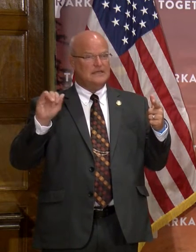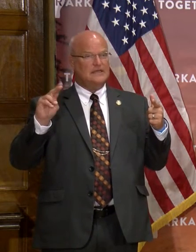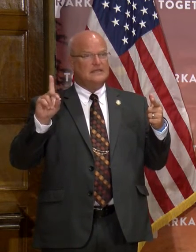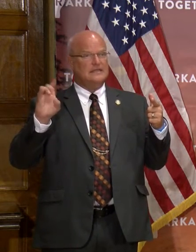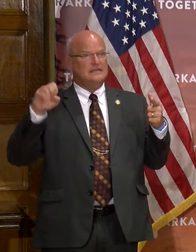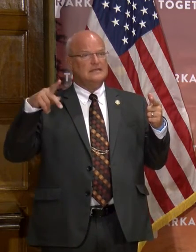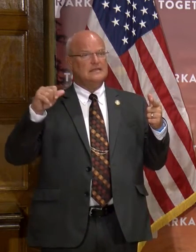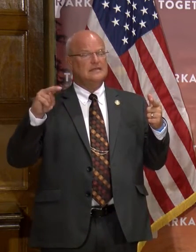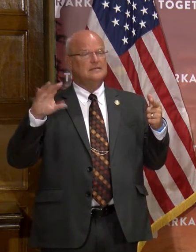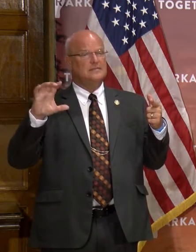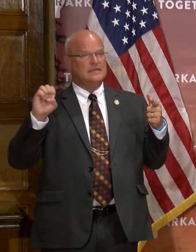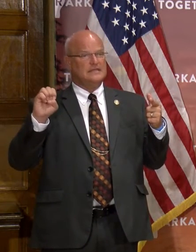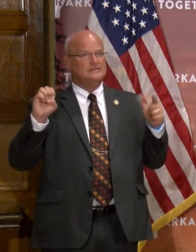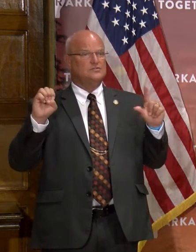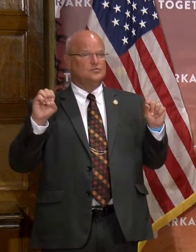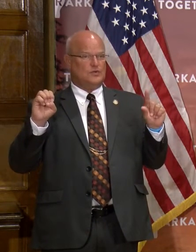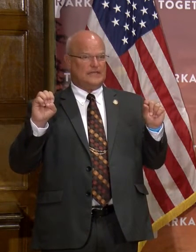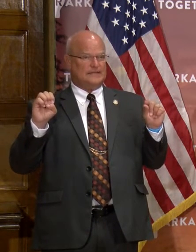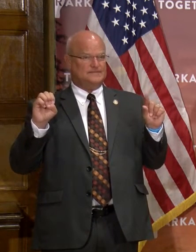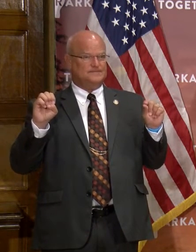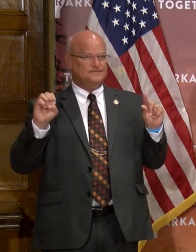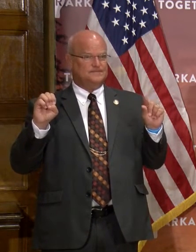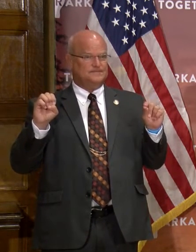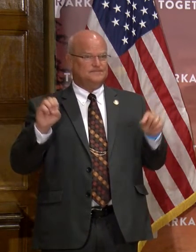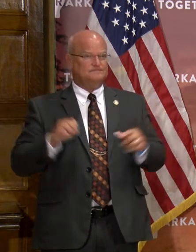Independence County 20.